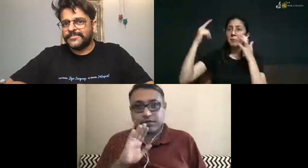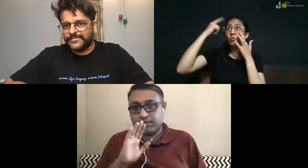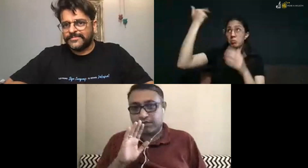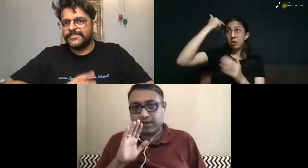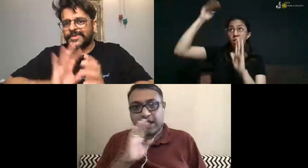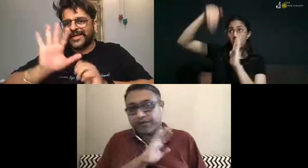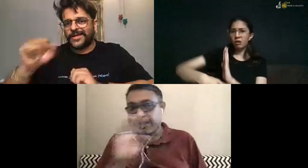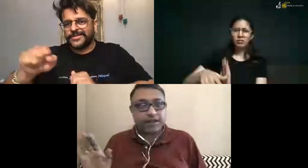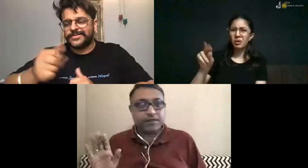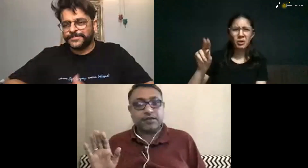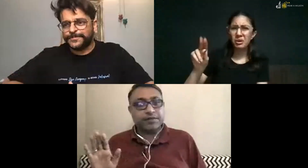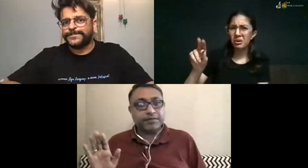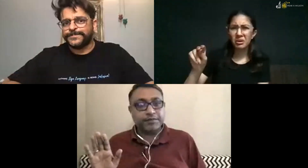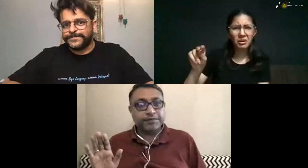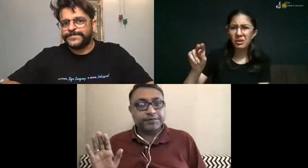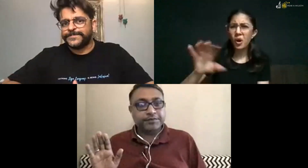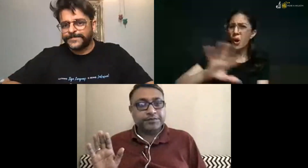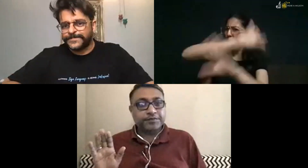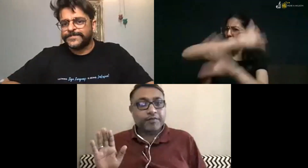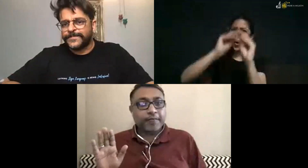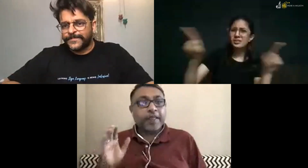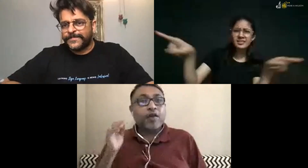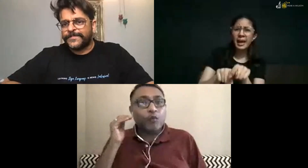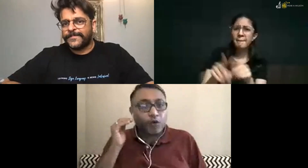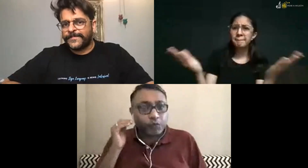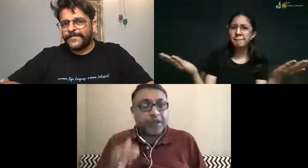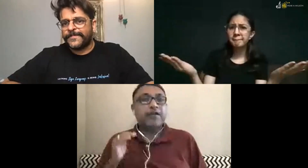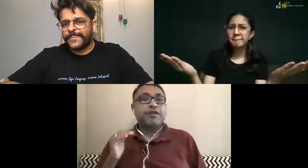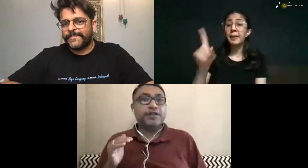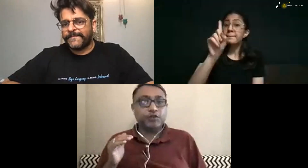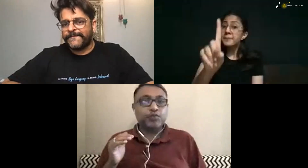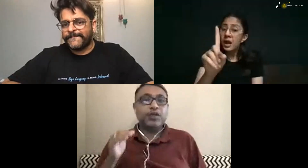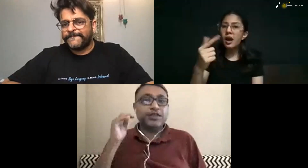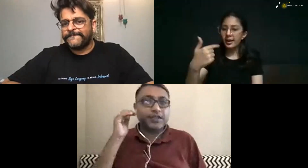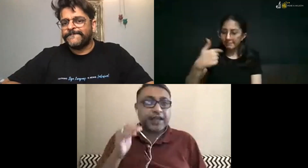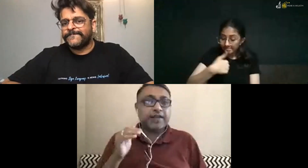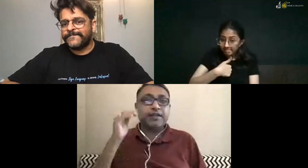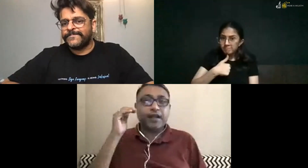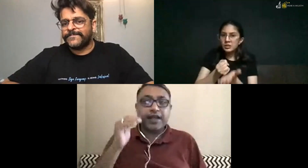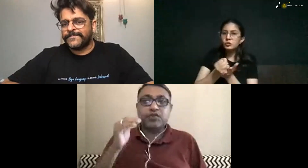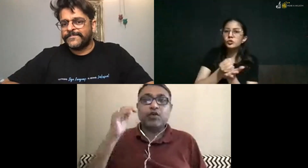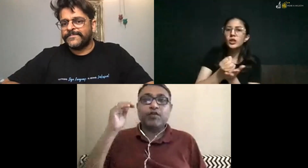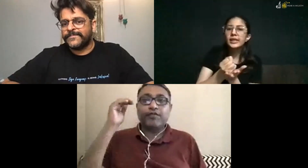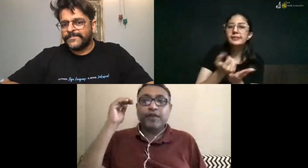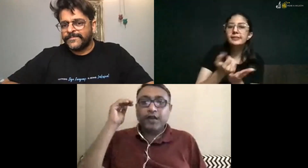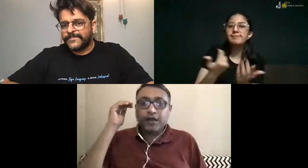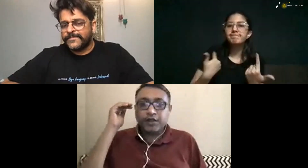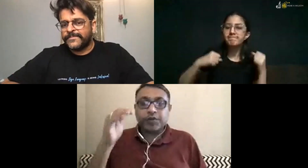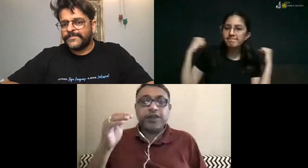It's everything else is the same. What we are trying to do is take the likes